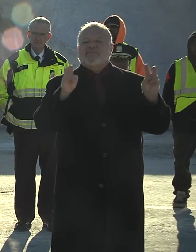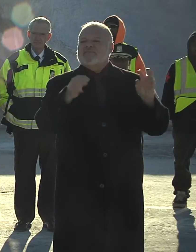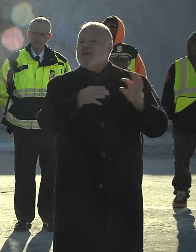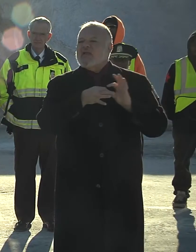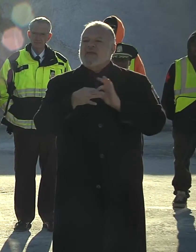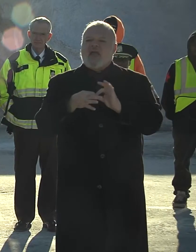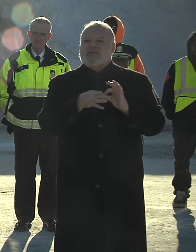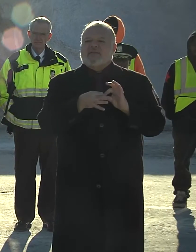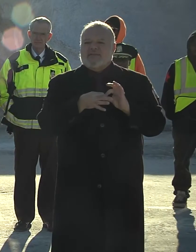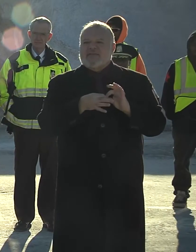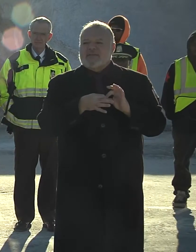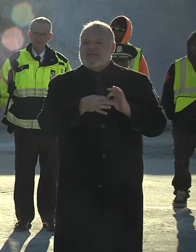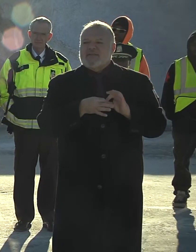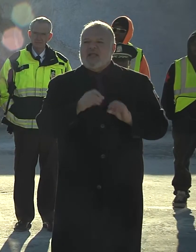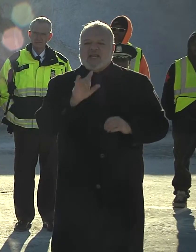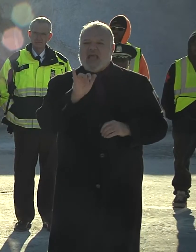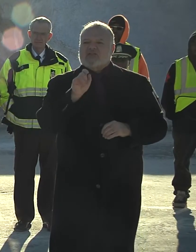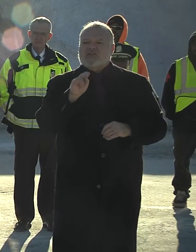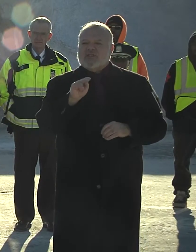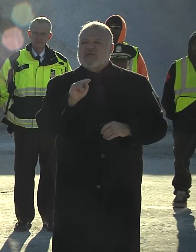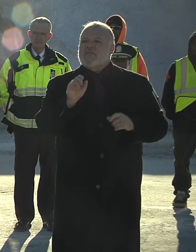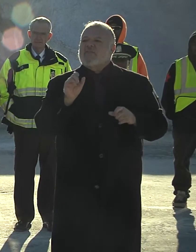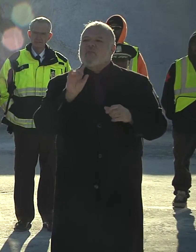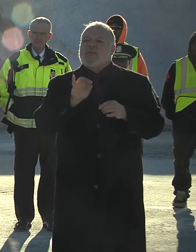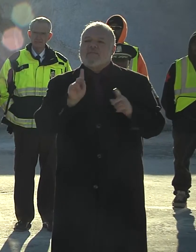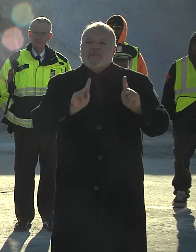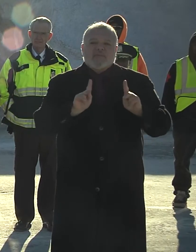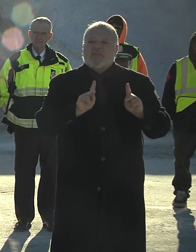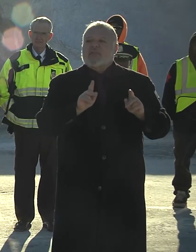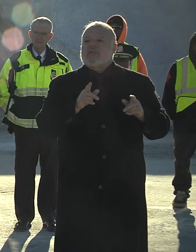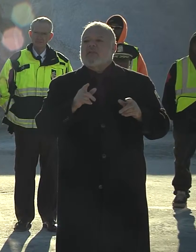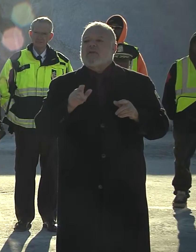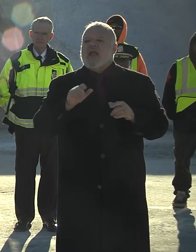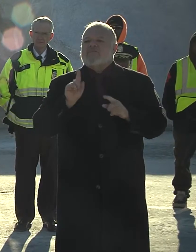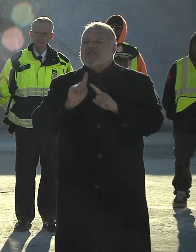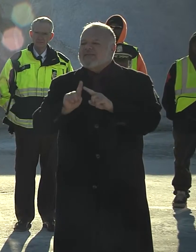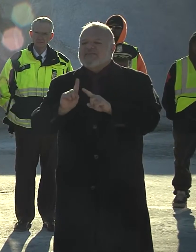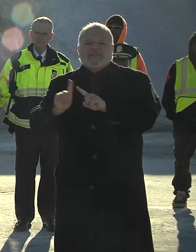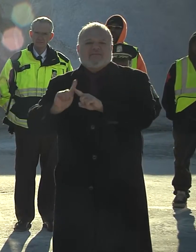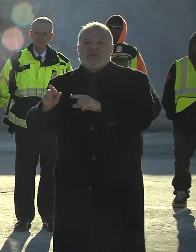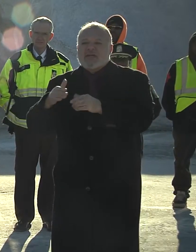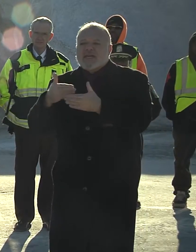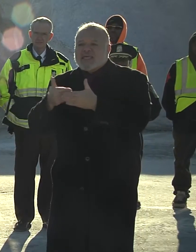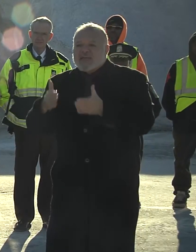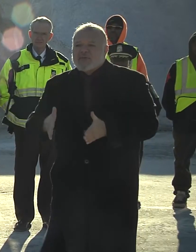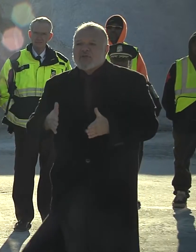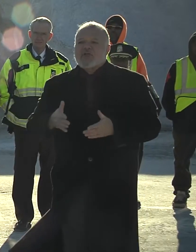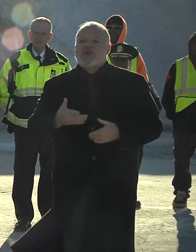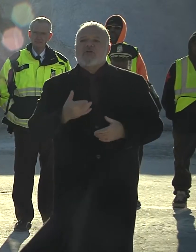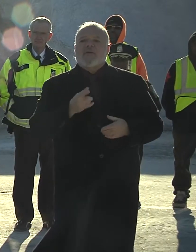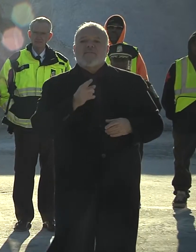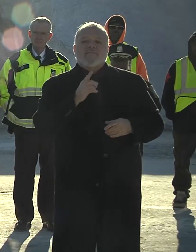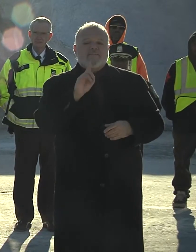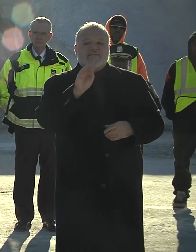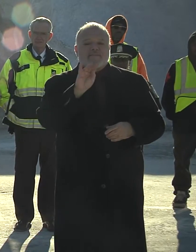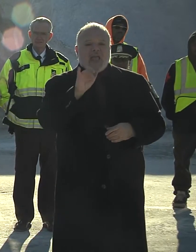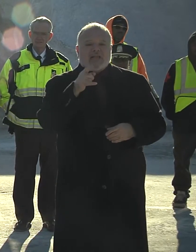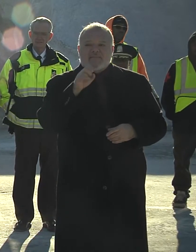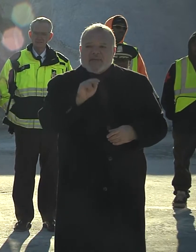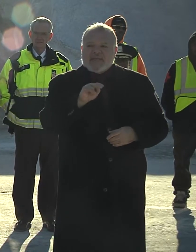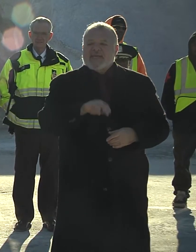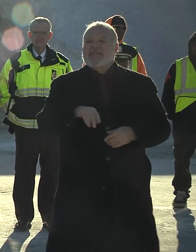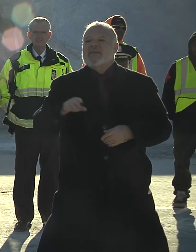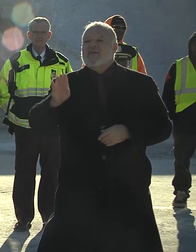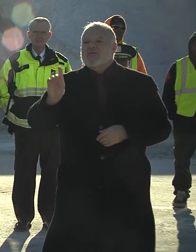each community from East Boston to Mattapan to the South End. Every single neighborhood has a neighborhood liaison.